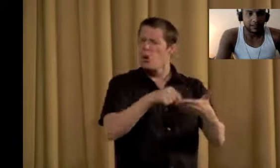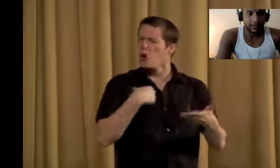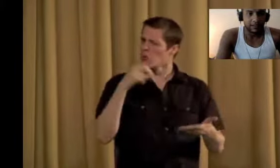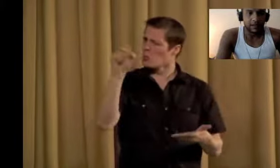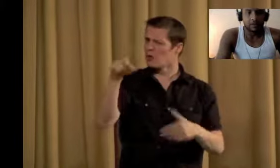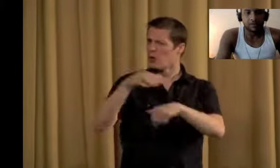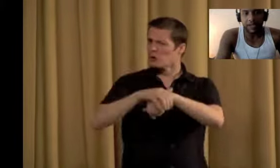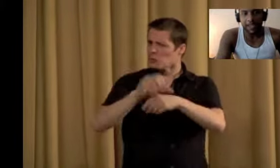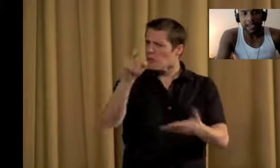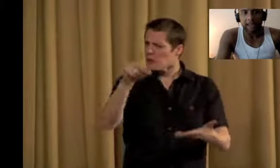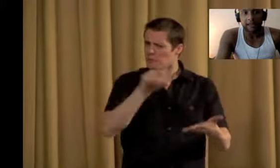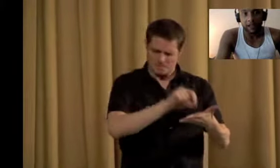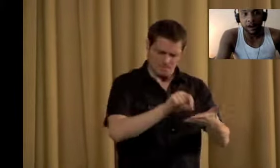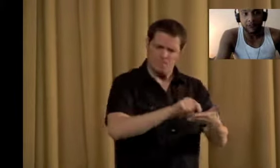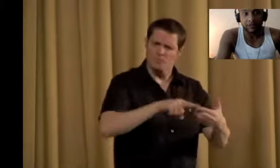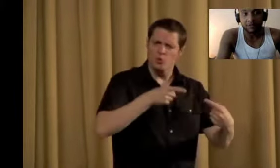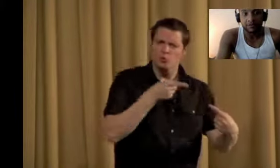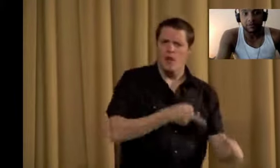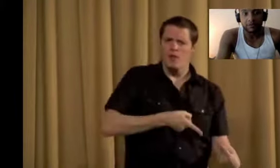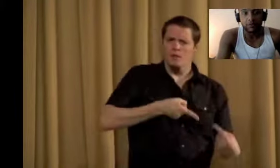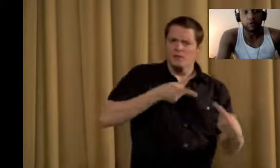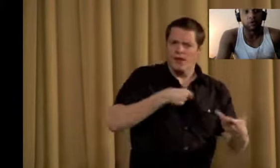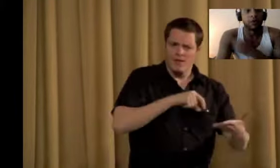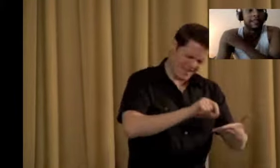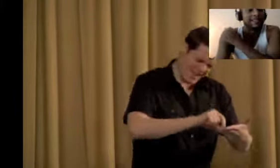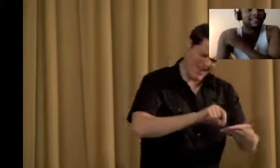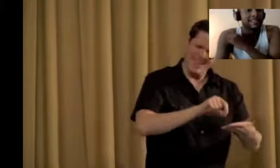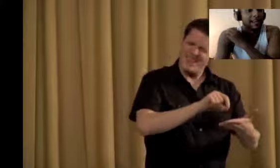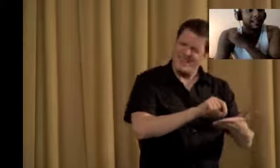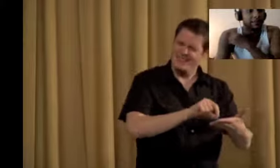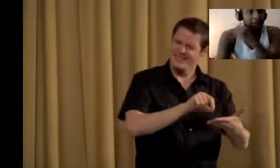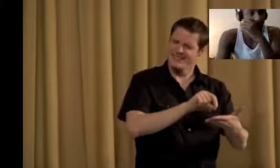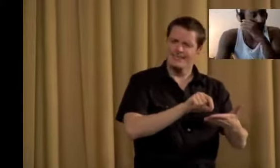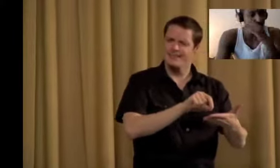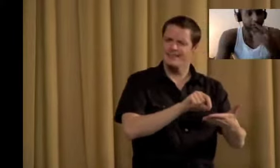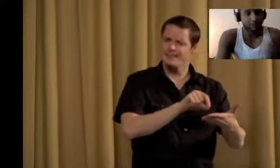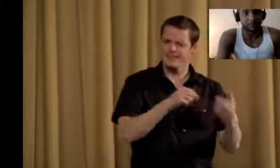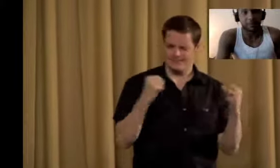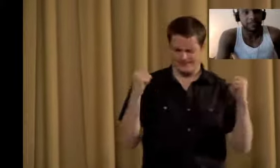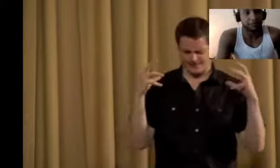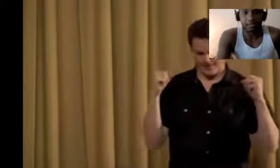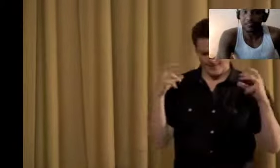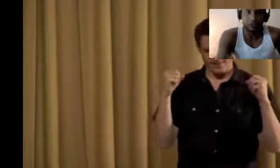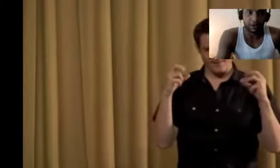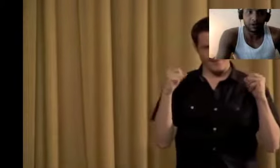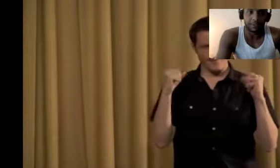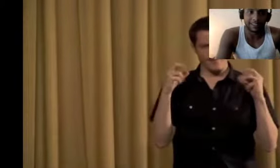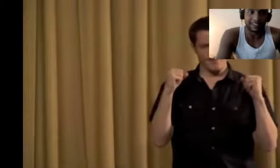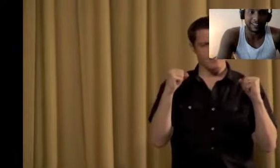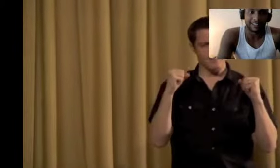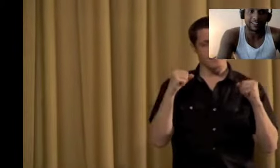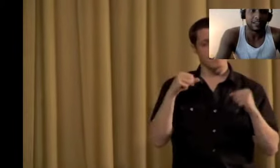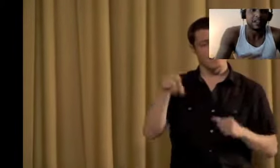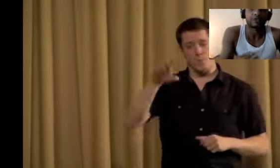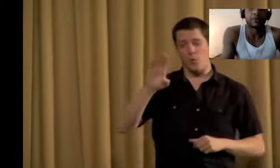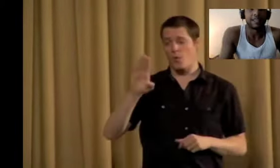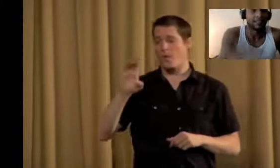Now you can gloss or write in sign language for a script, but it's a struggle. It doesn't translate